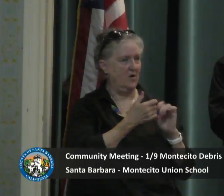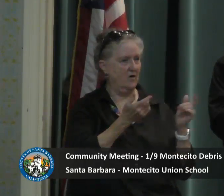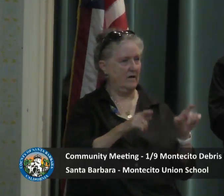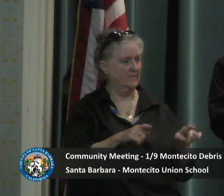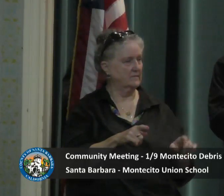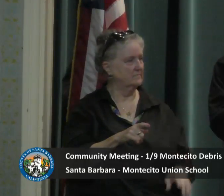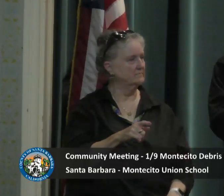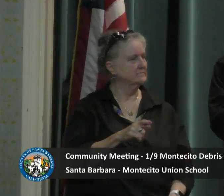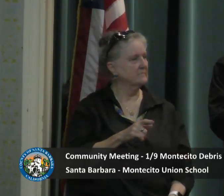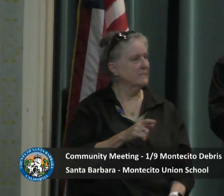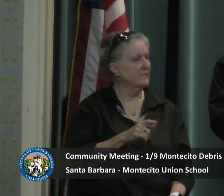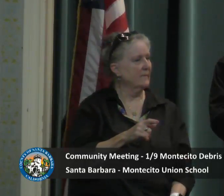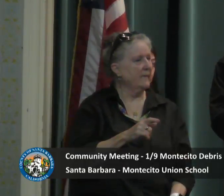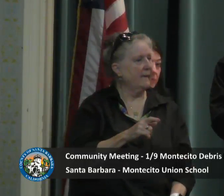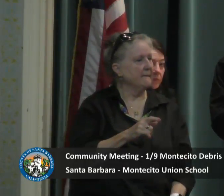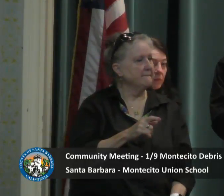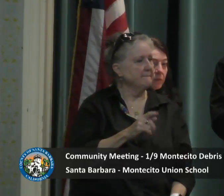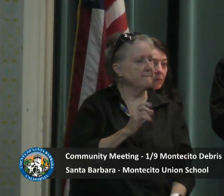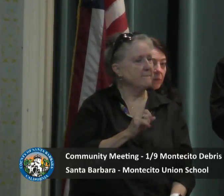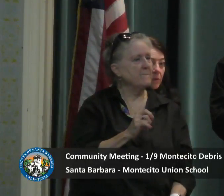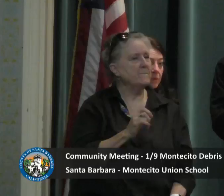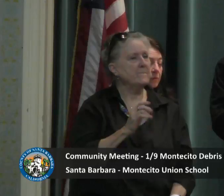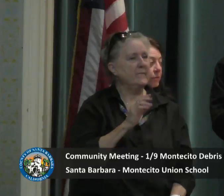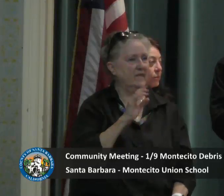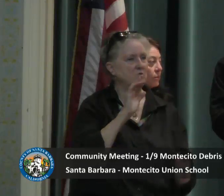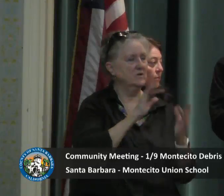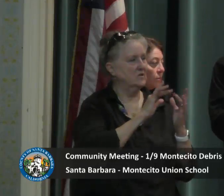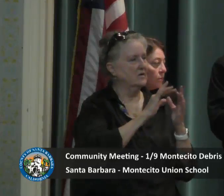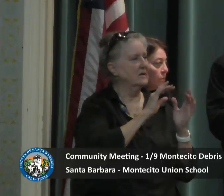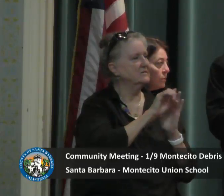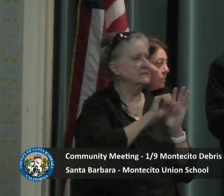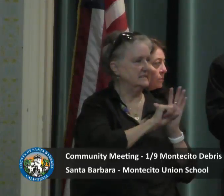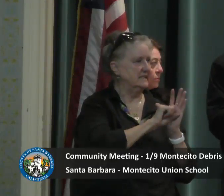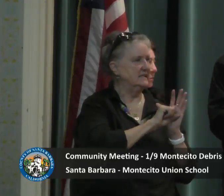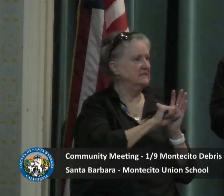even though, and also you can contact the state insurance.